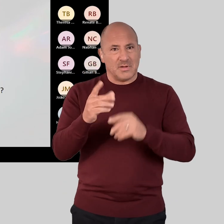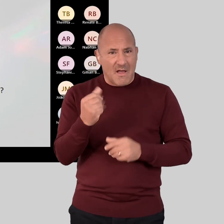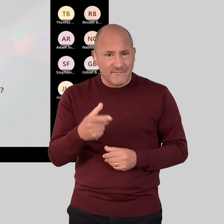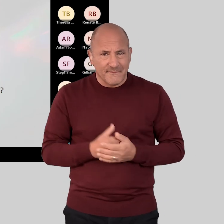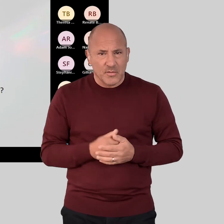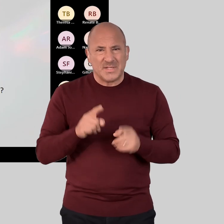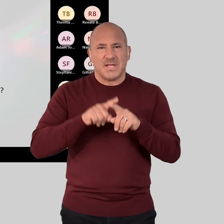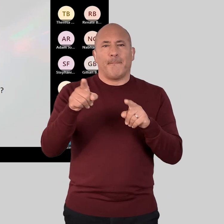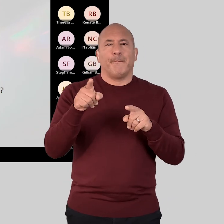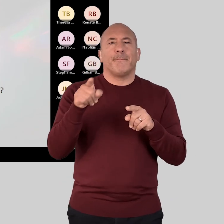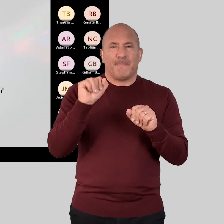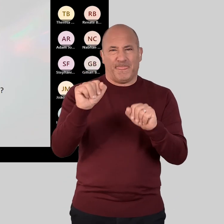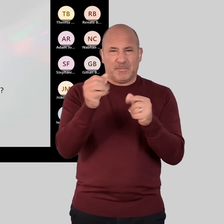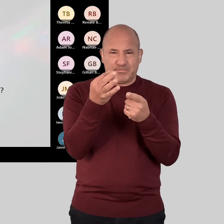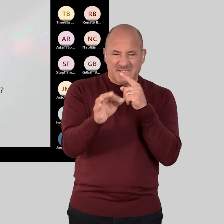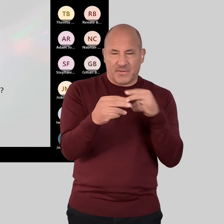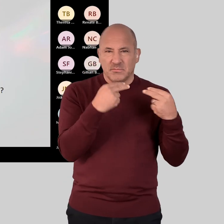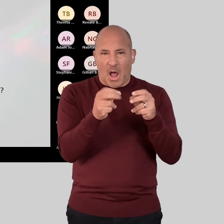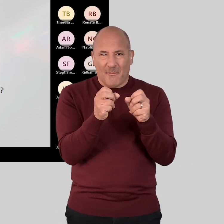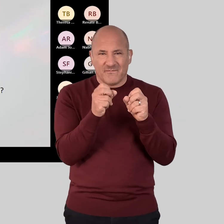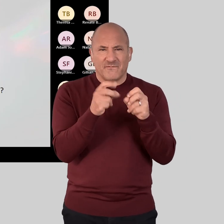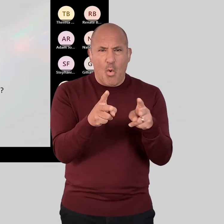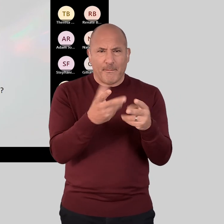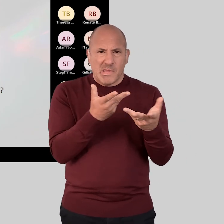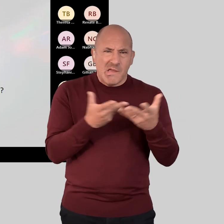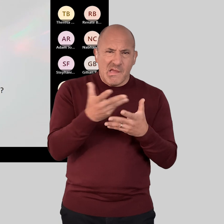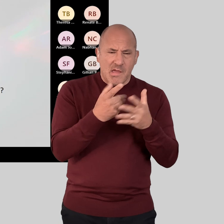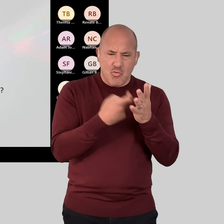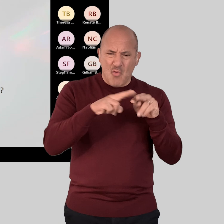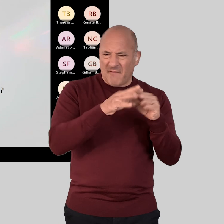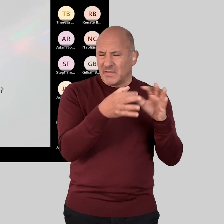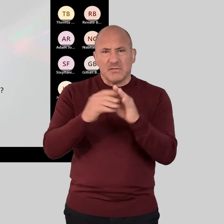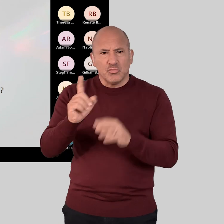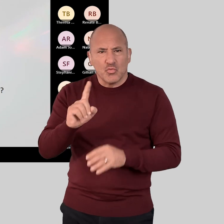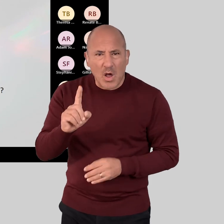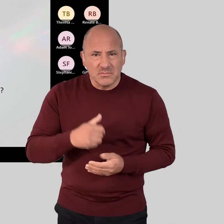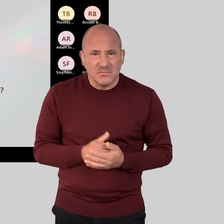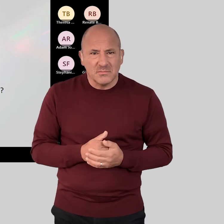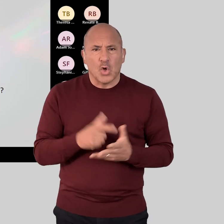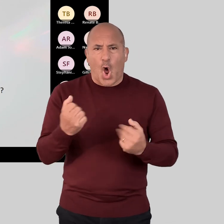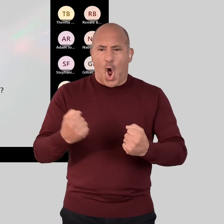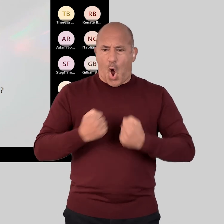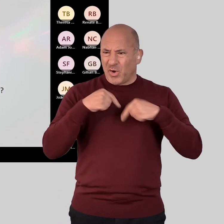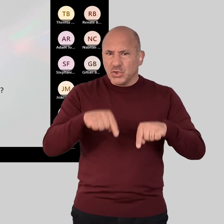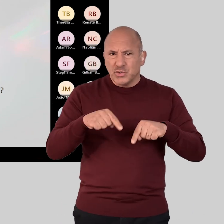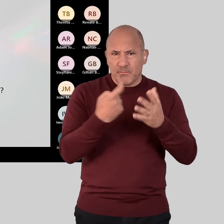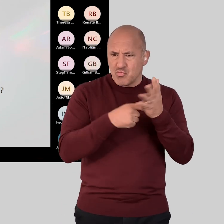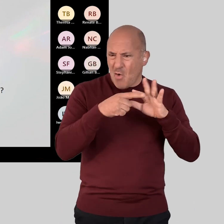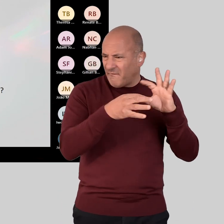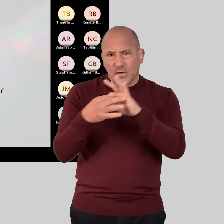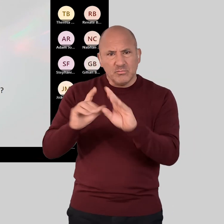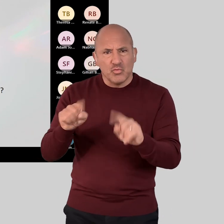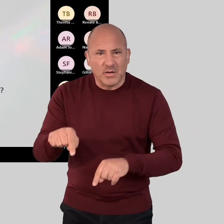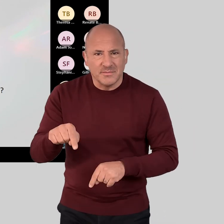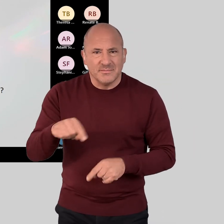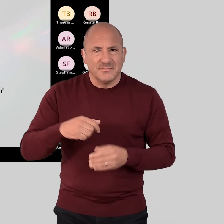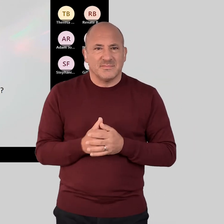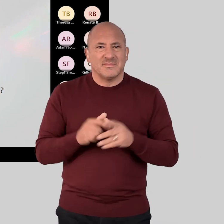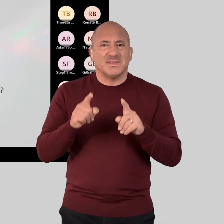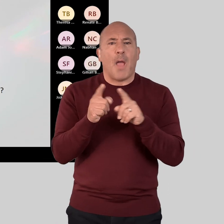dialogue? What references are made to the conventions of specific dance forms? What references are made about the ownership